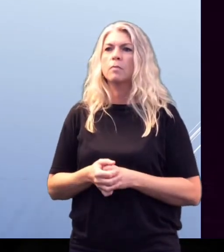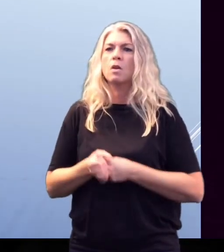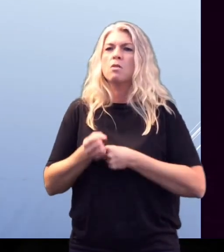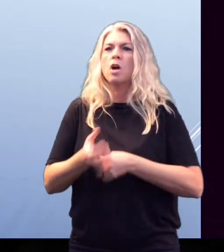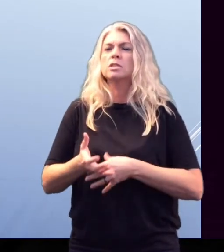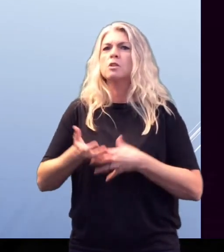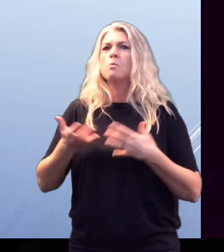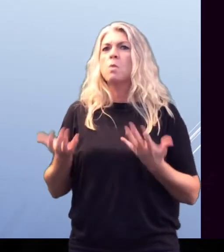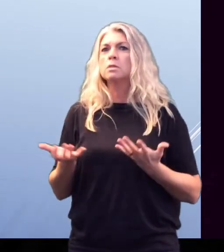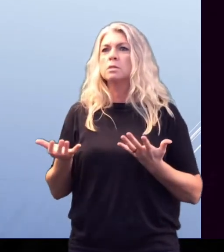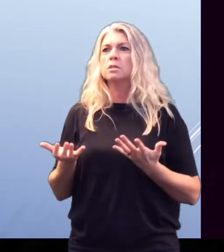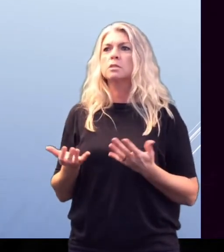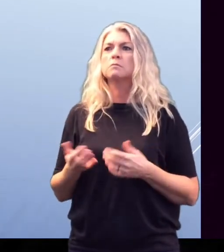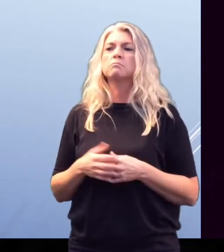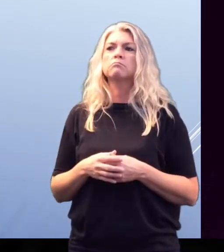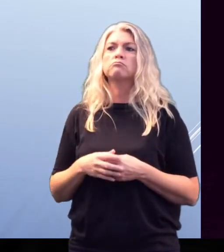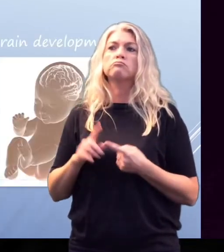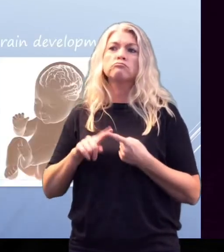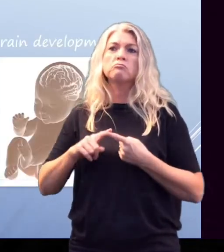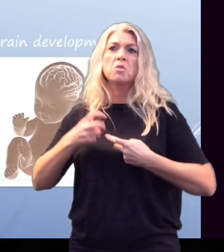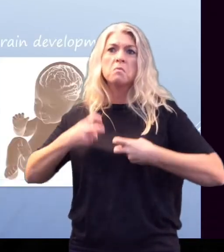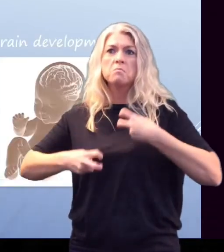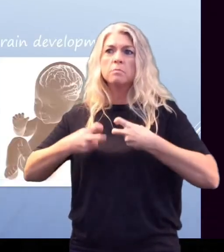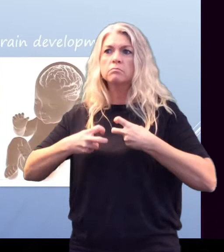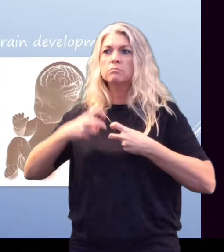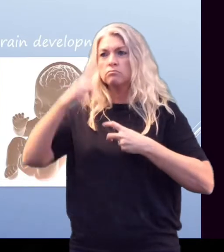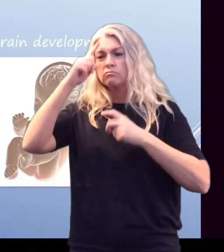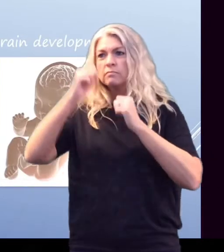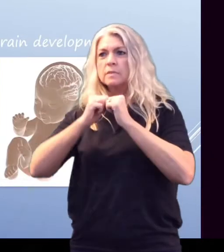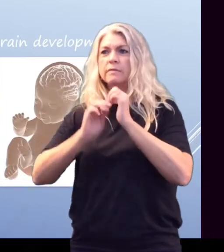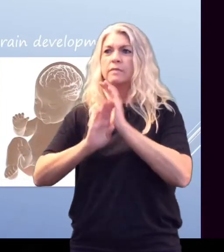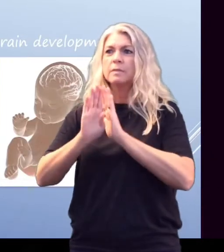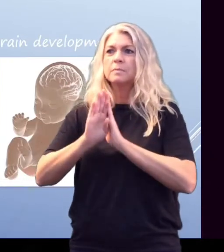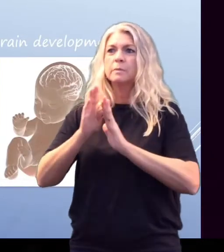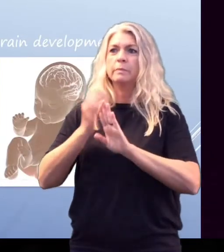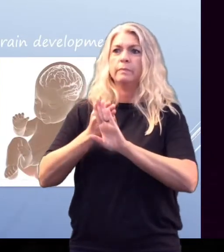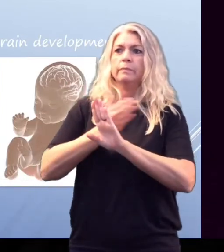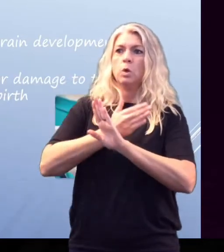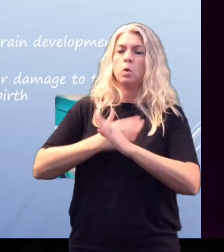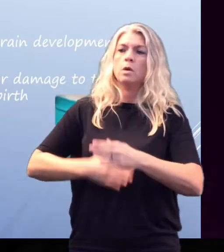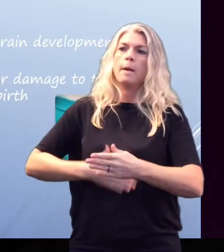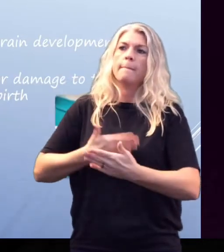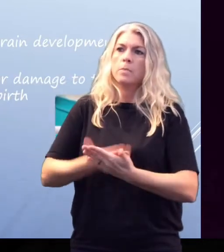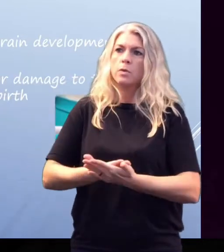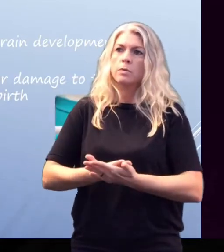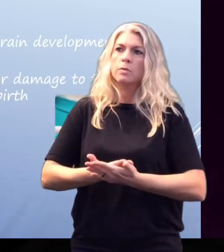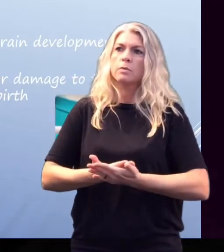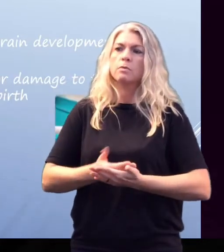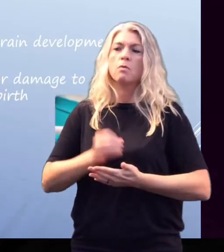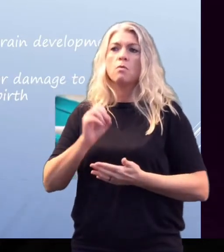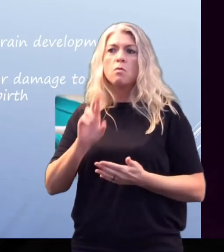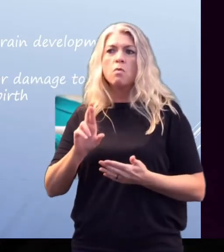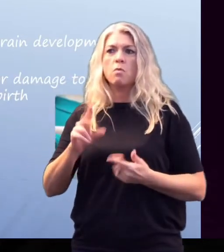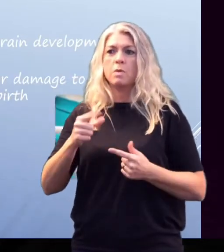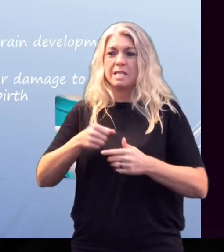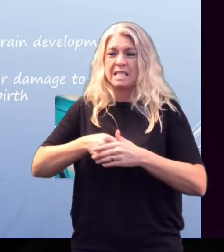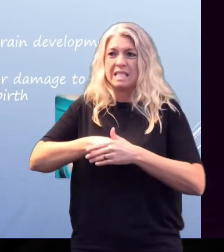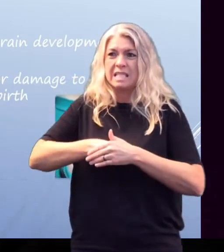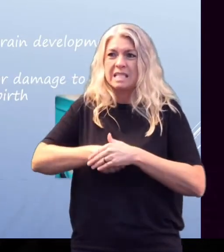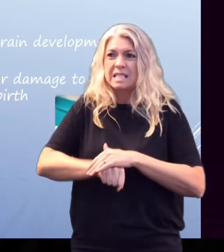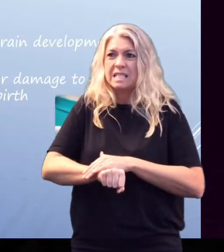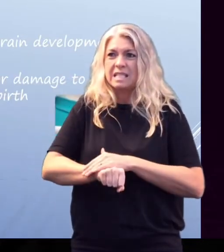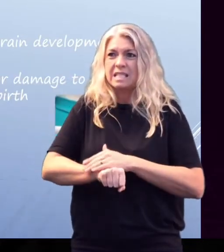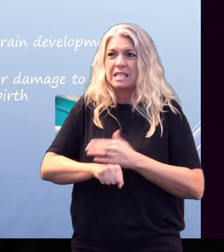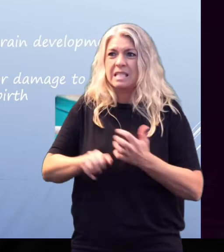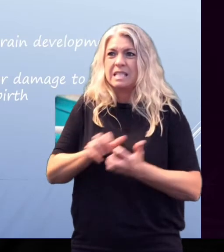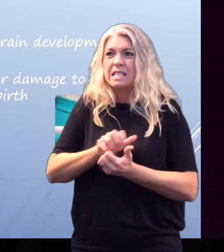Common causes of seizures include problems with brain development before birth, lack of oxygen or damage to the brain